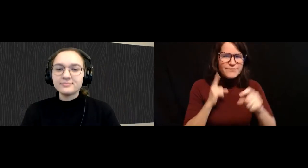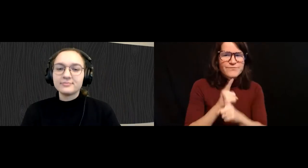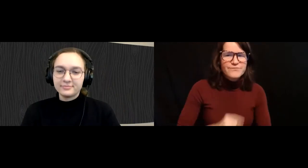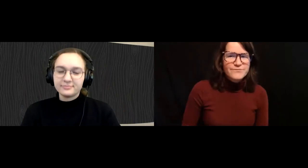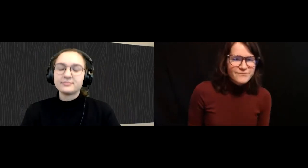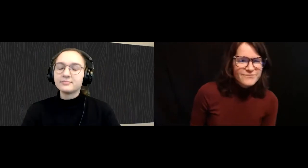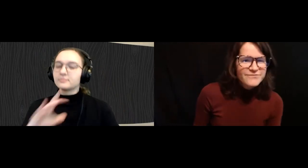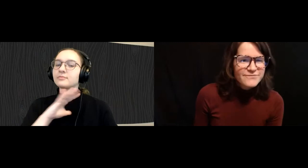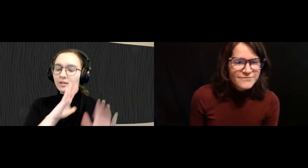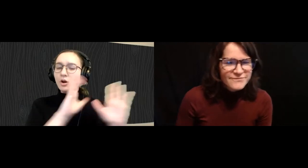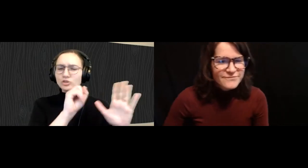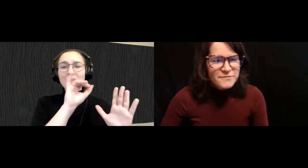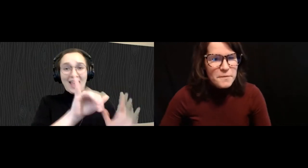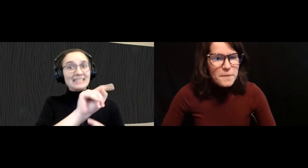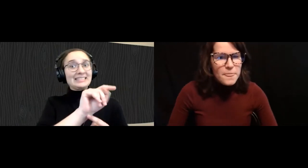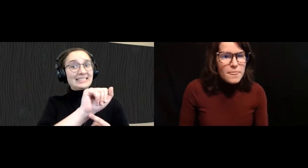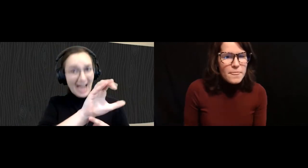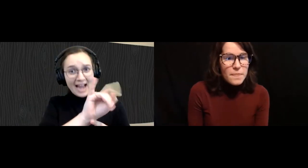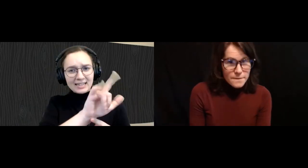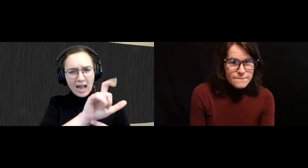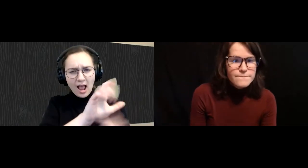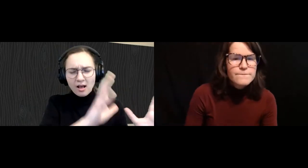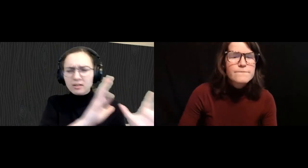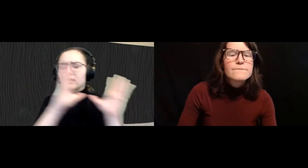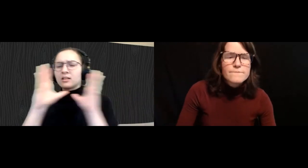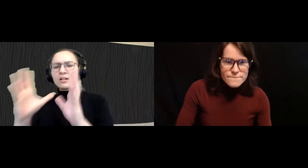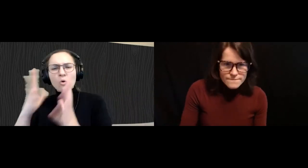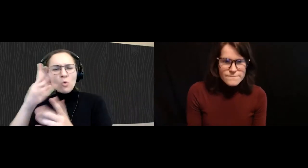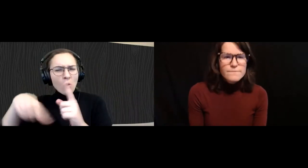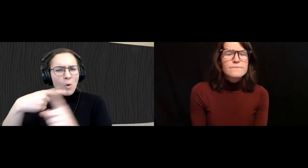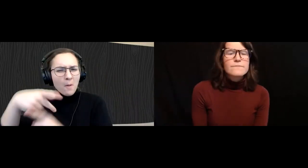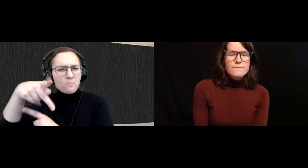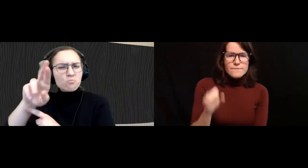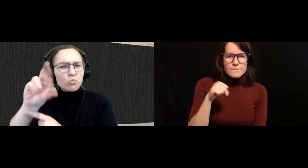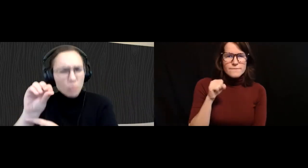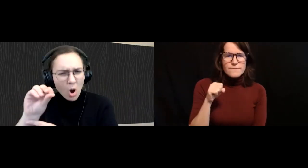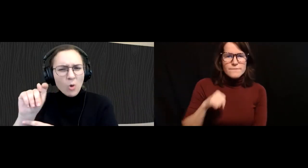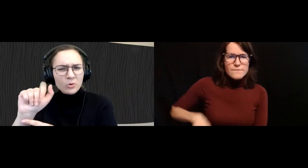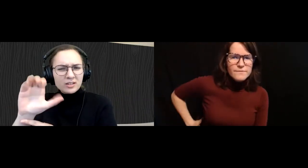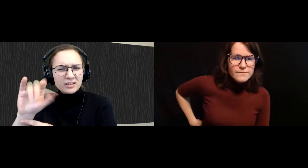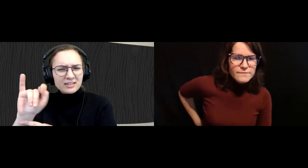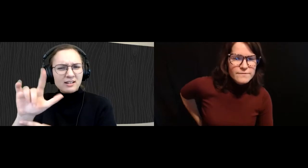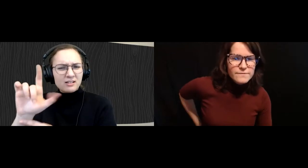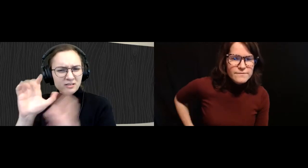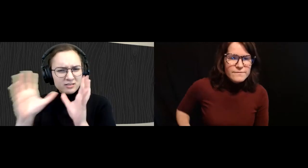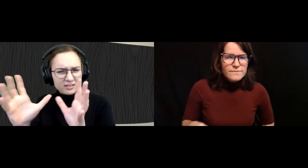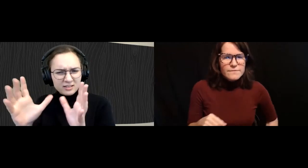tactile sign language, or I'm seeing with my hand. So tactile So what about pro